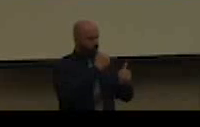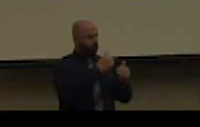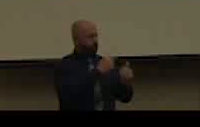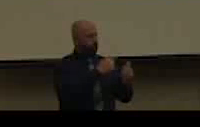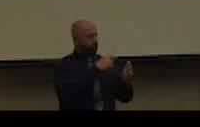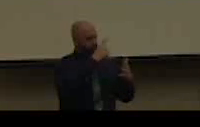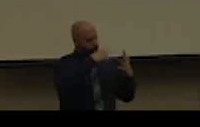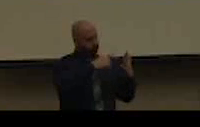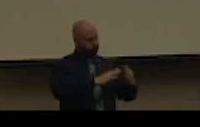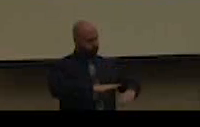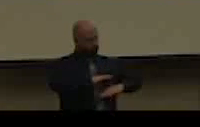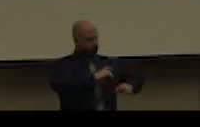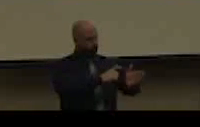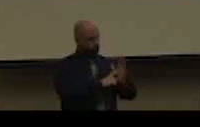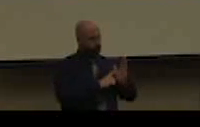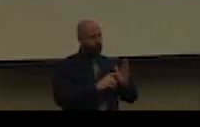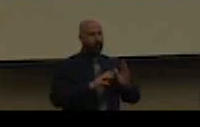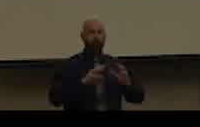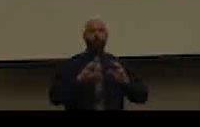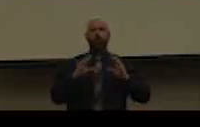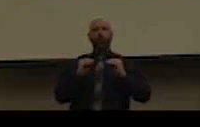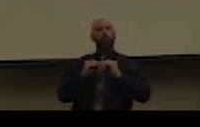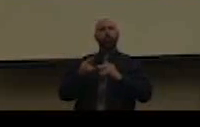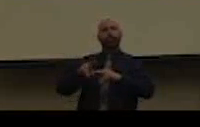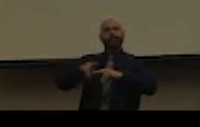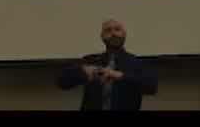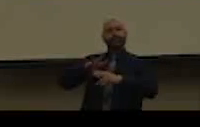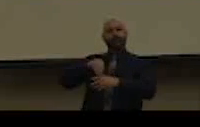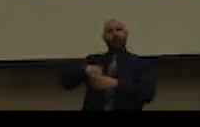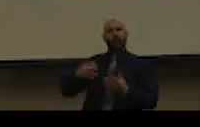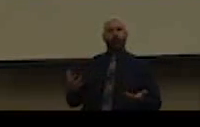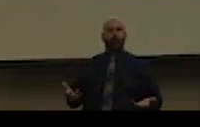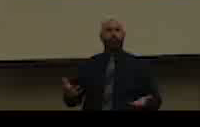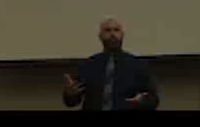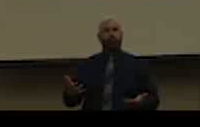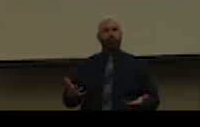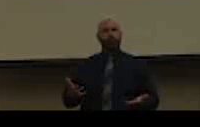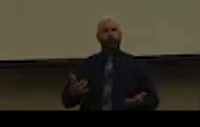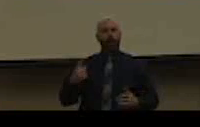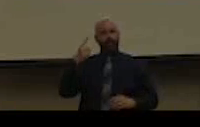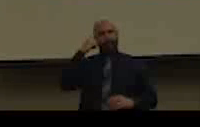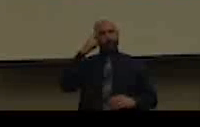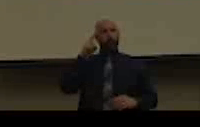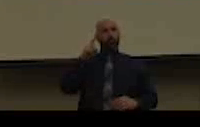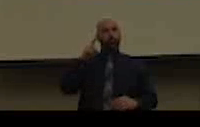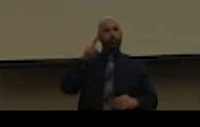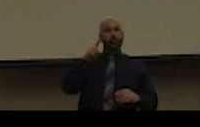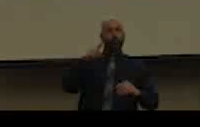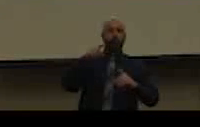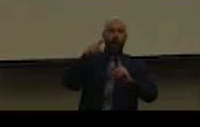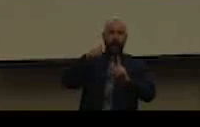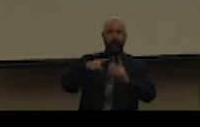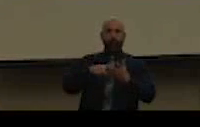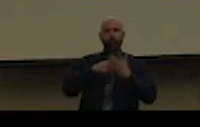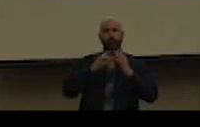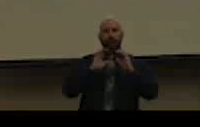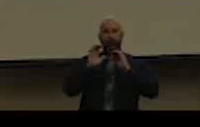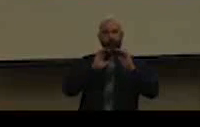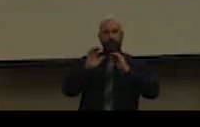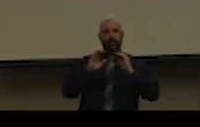But I also think it's about a conversation. So in the same way that we had a conversation that many of you led across the